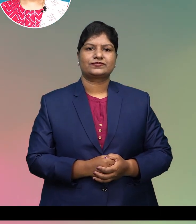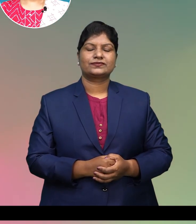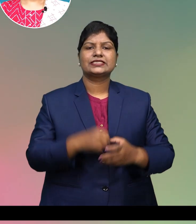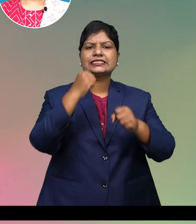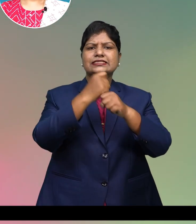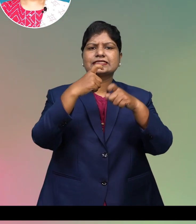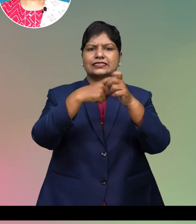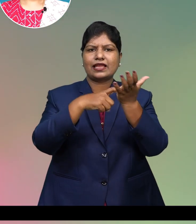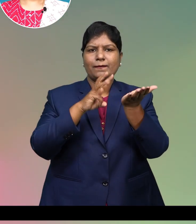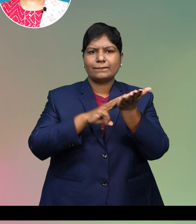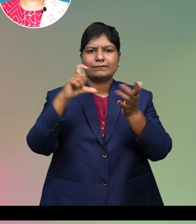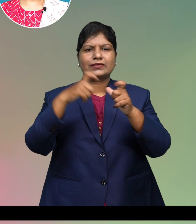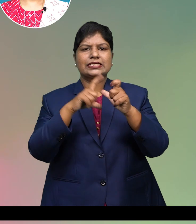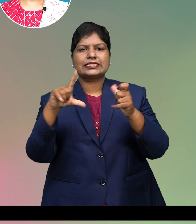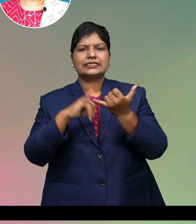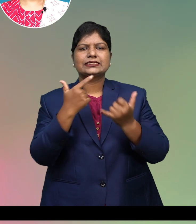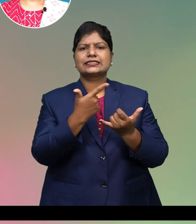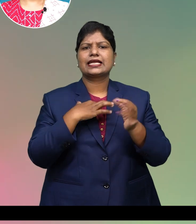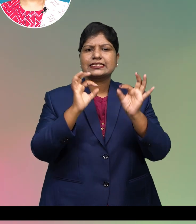germ cells,